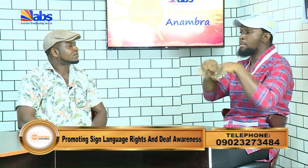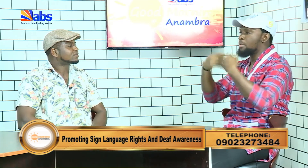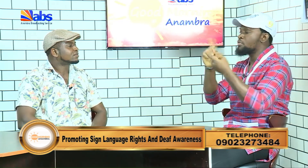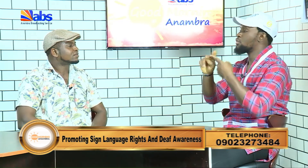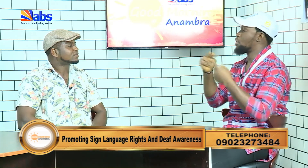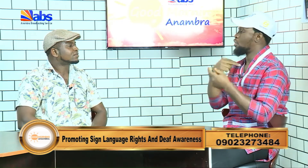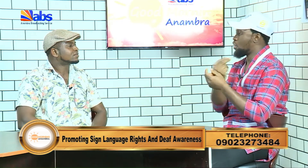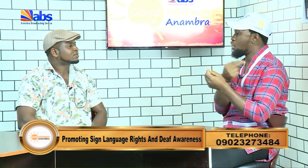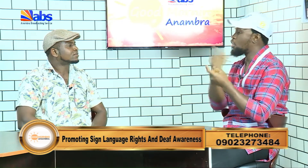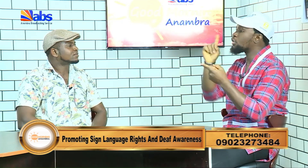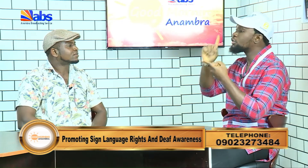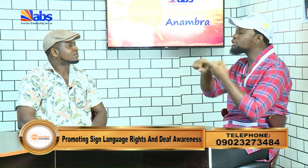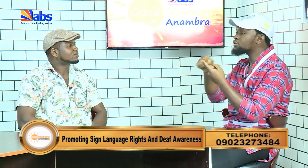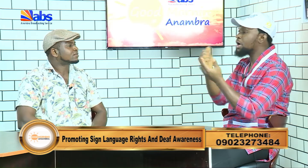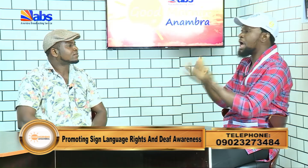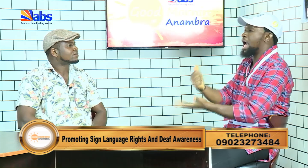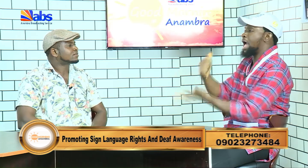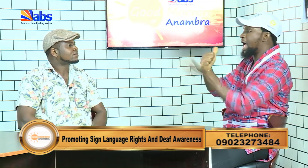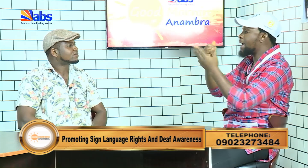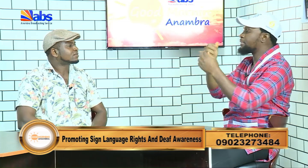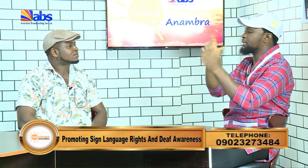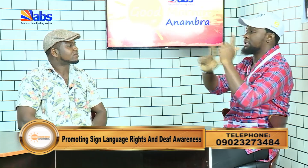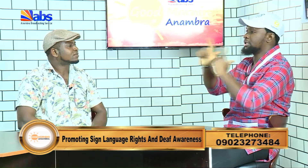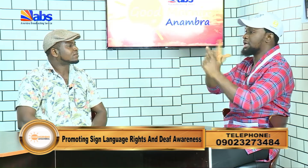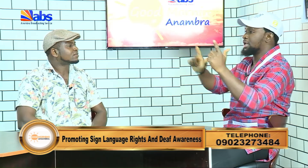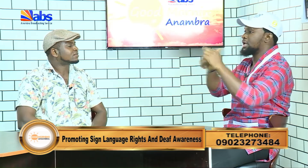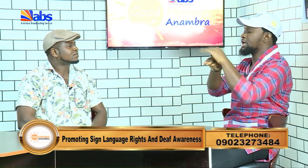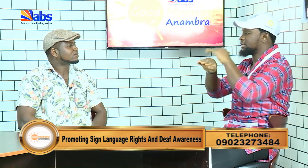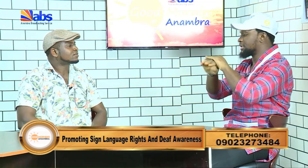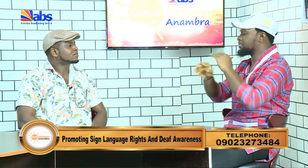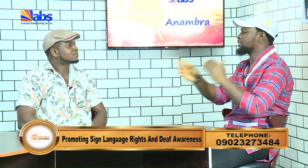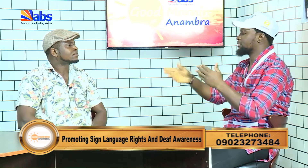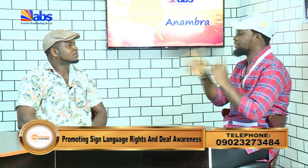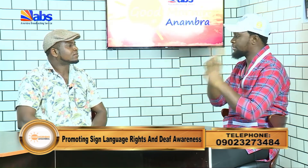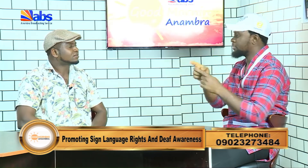us to enhance the sign language accessibility?